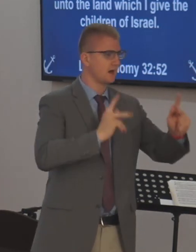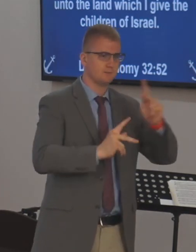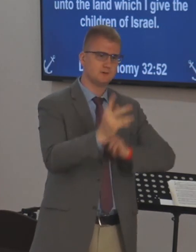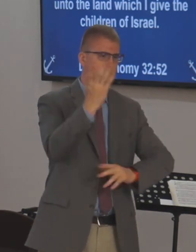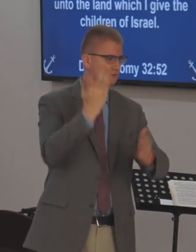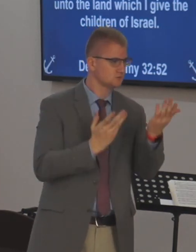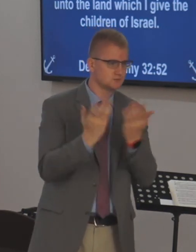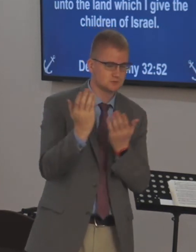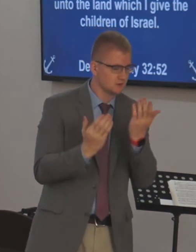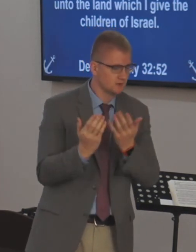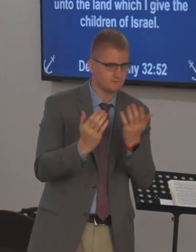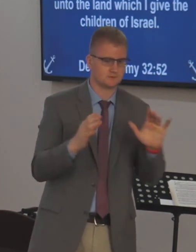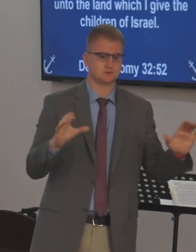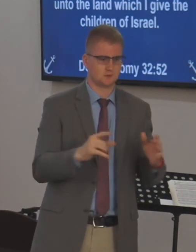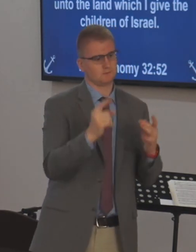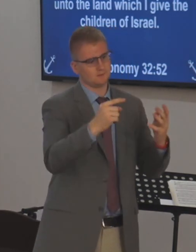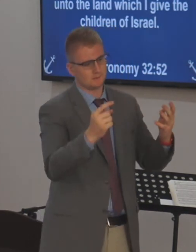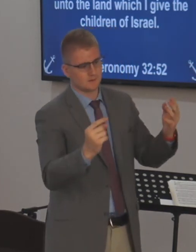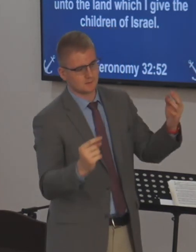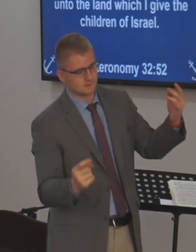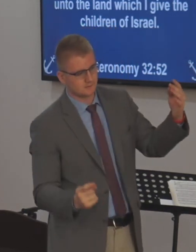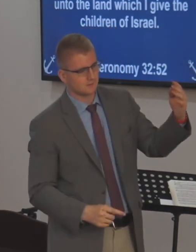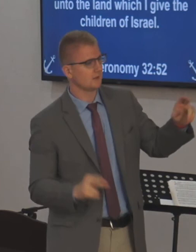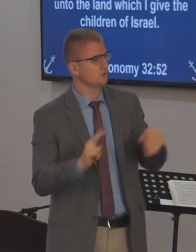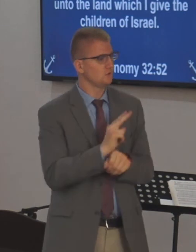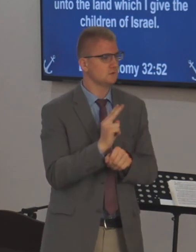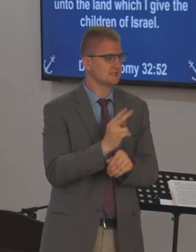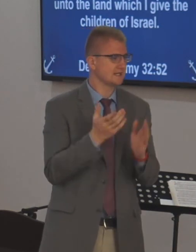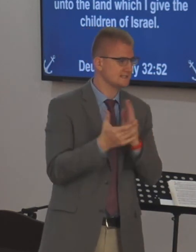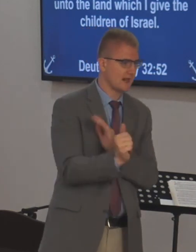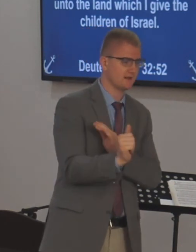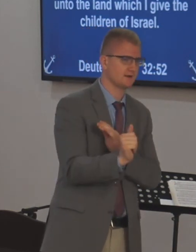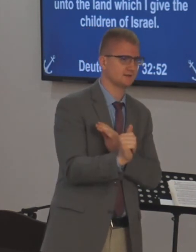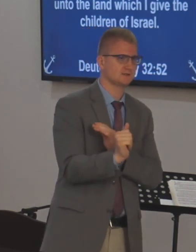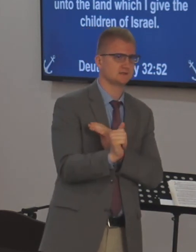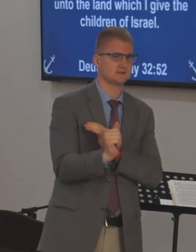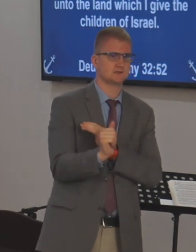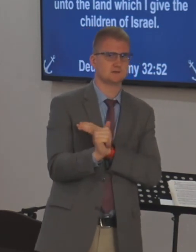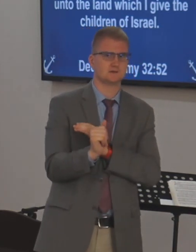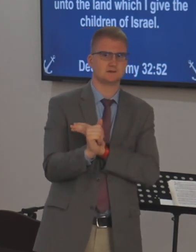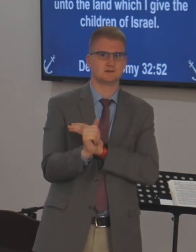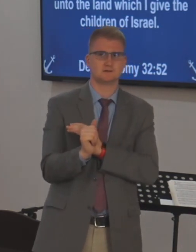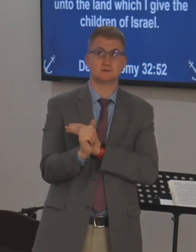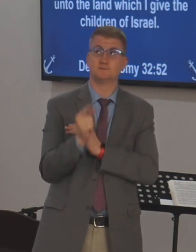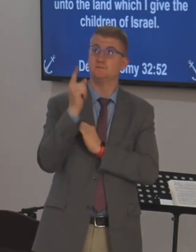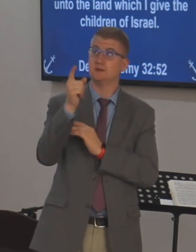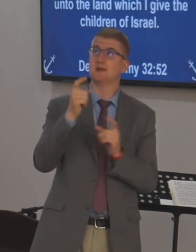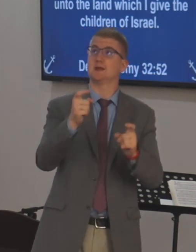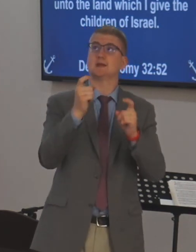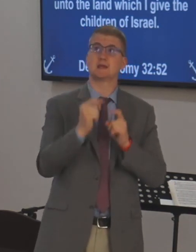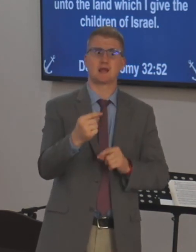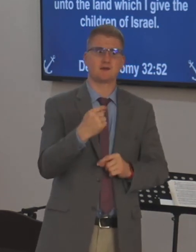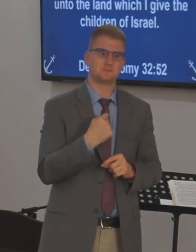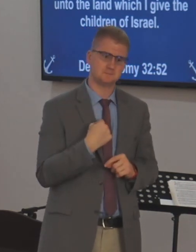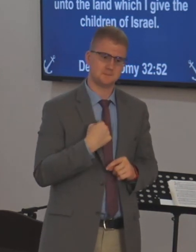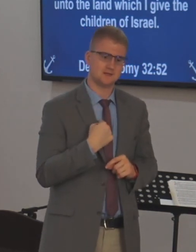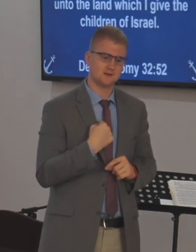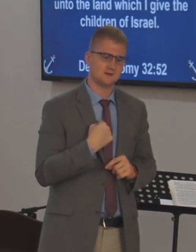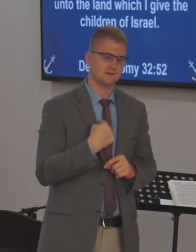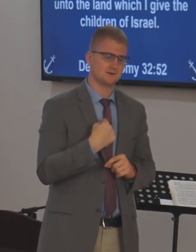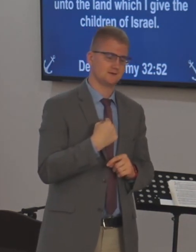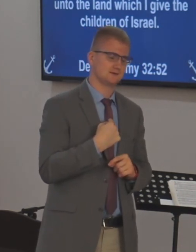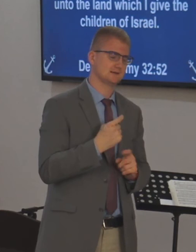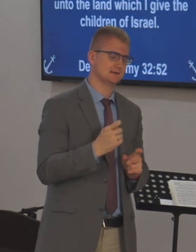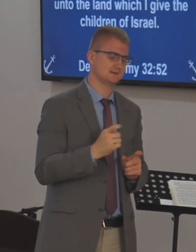serving, doing this and this and that and using their gifts. He just gave me the gift of gab, which he calls preach. So I